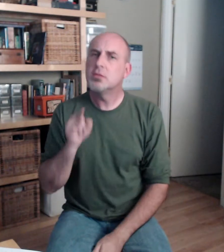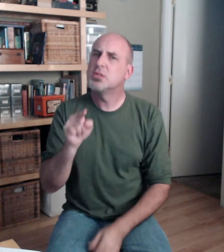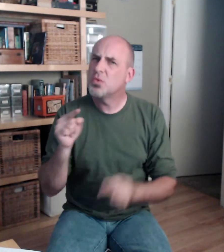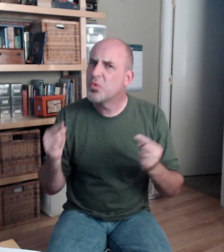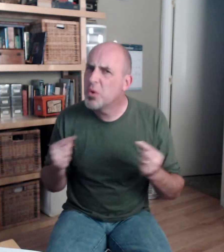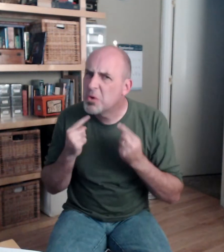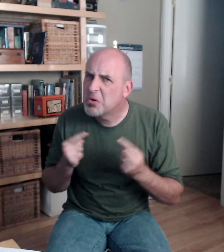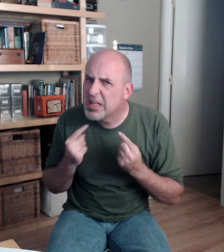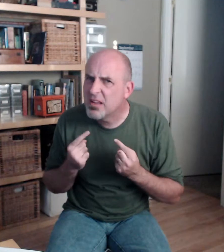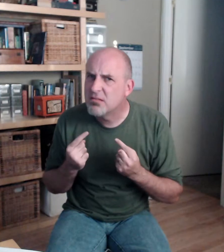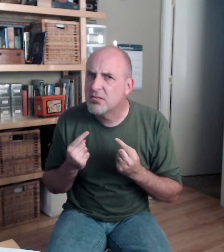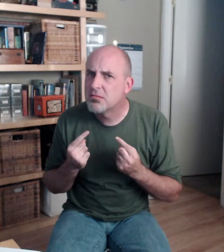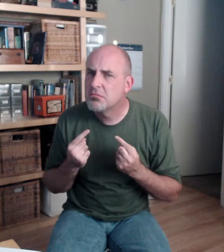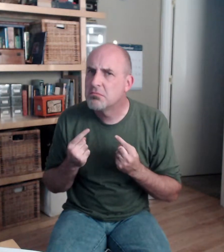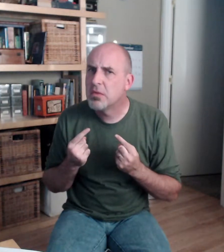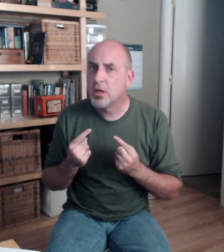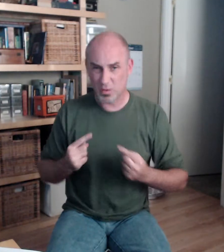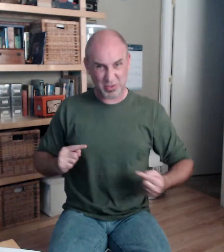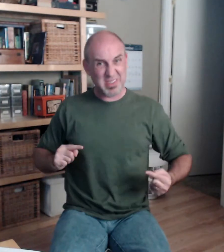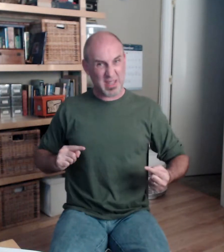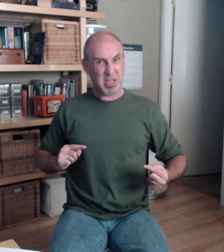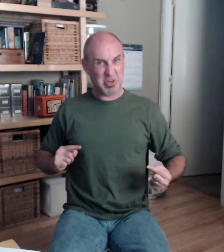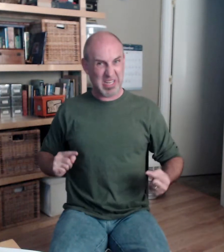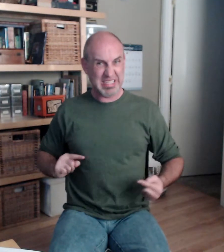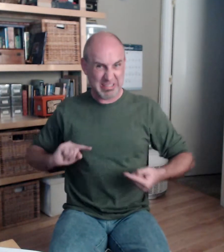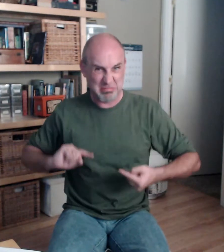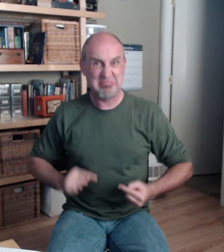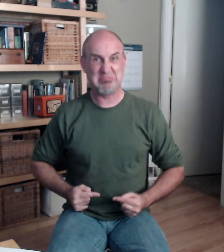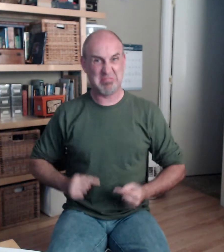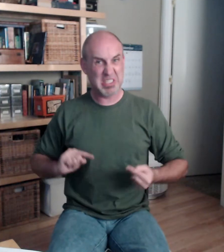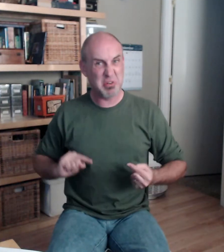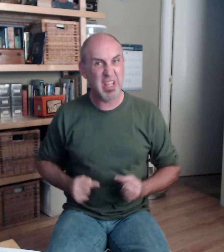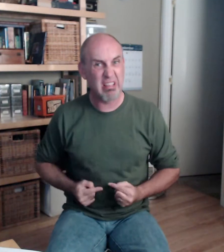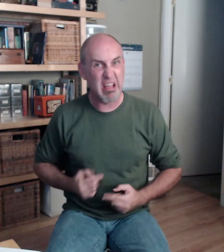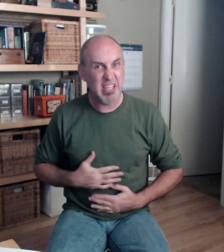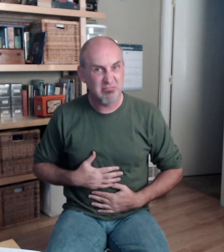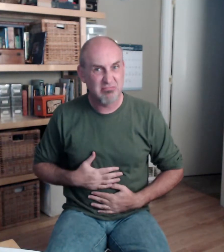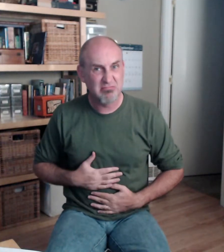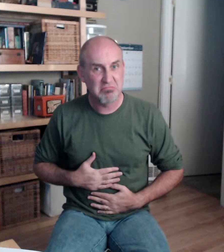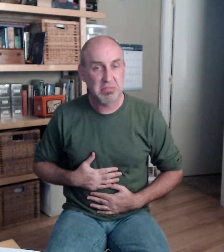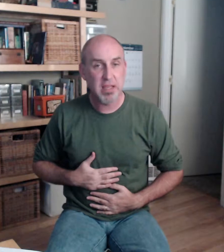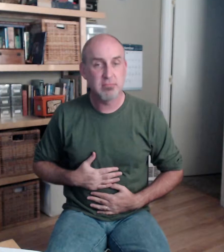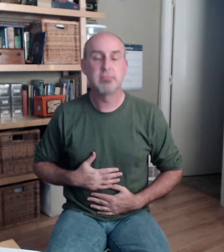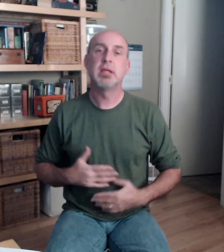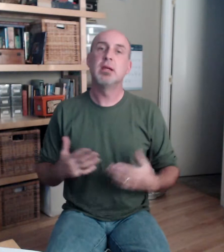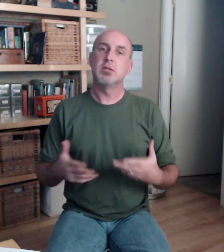is your throat hurting? Or is your stomach hurting? Is it hurting a lot? Okay.